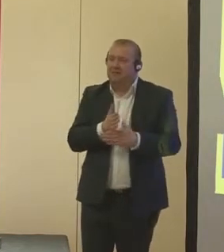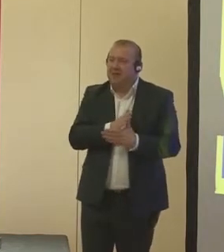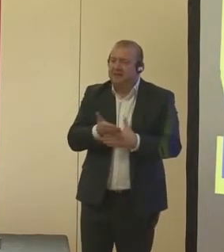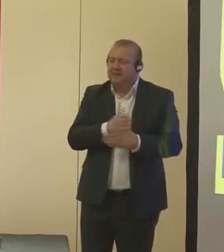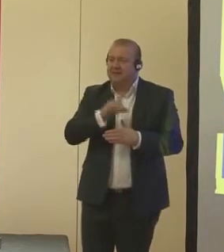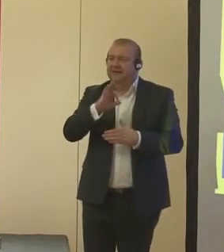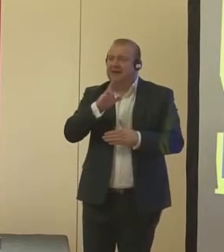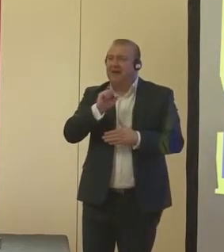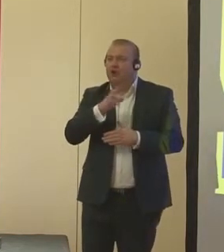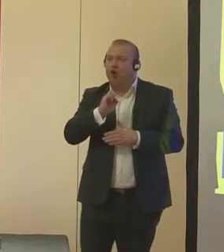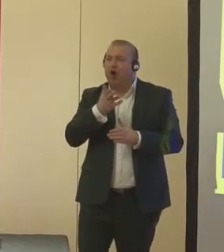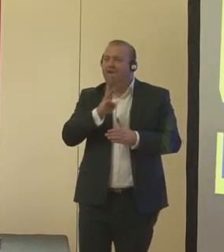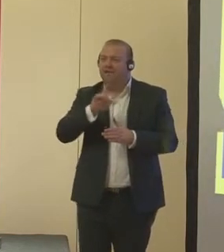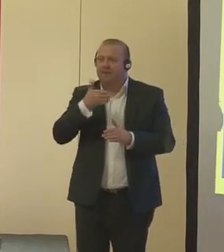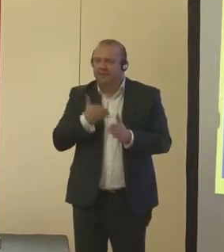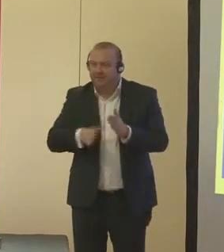involved.